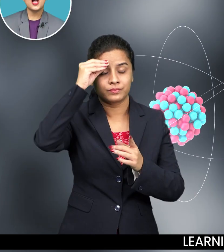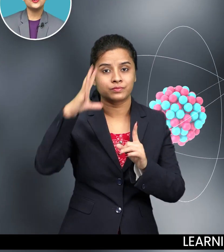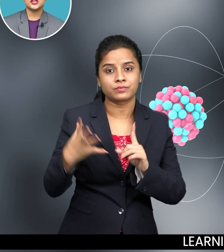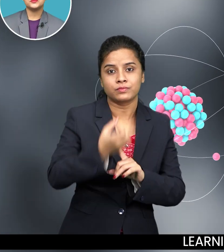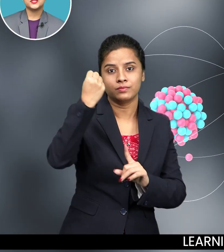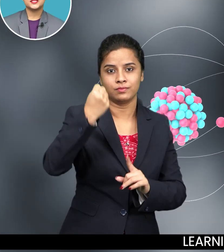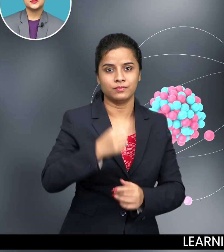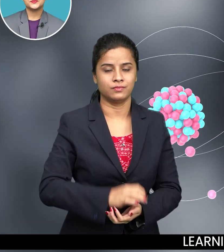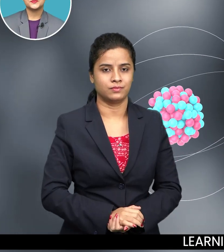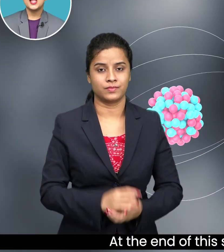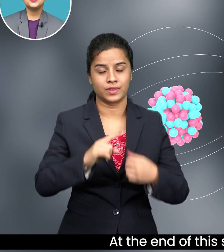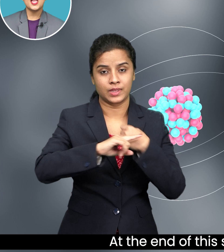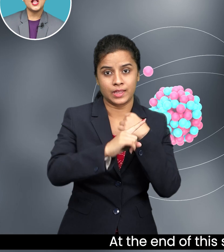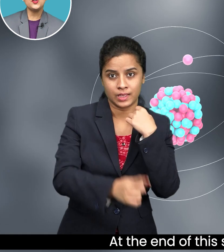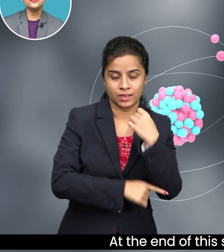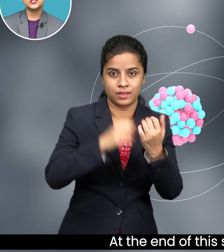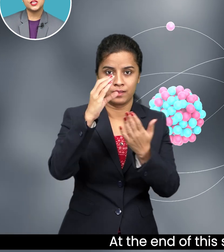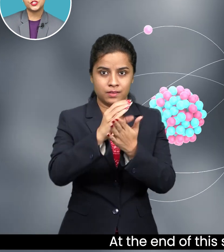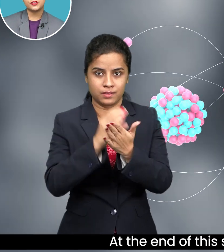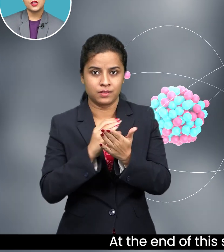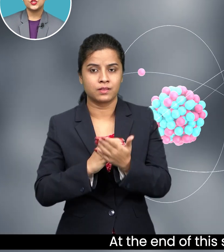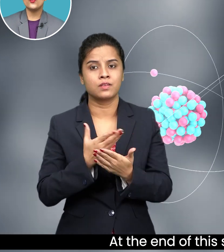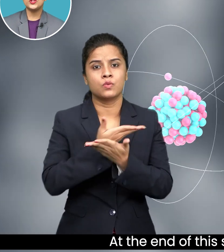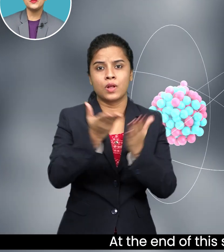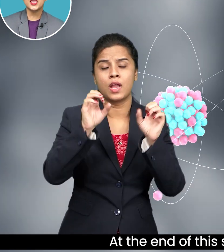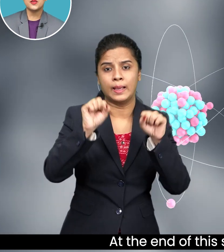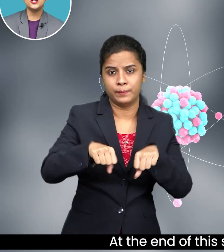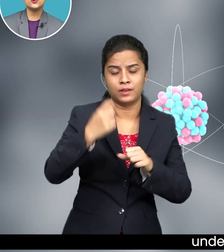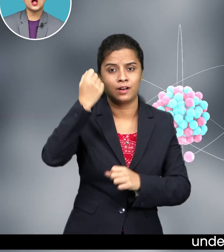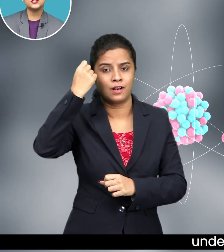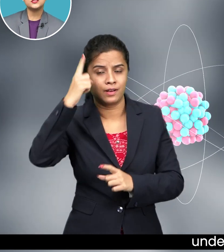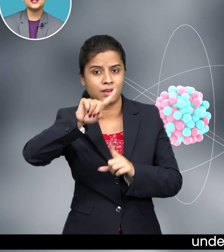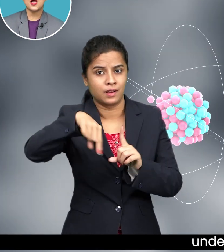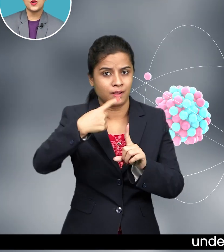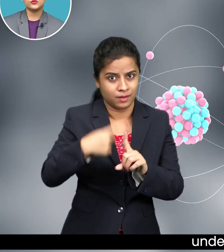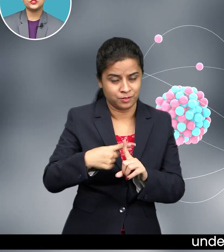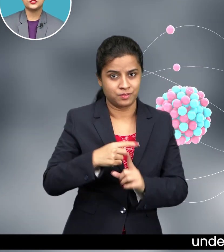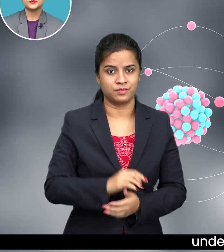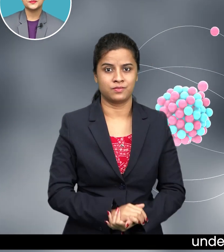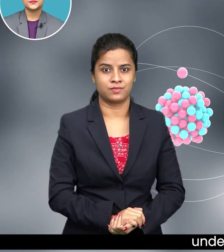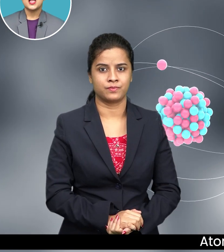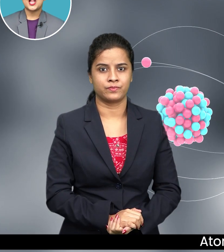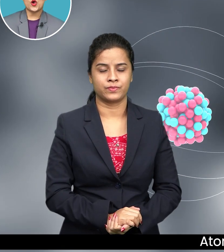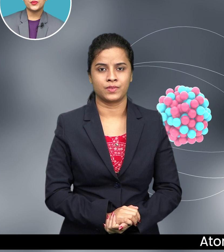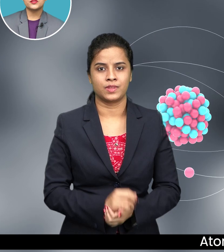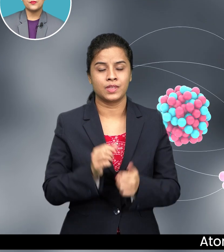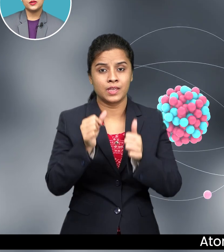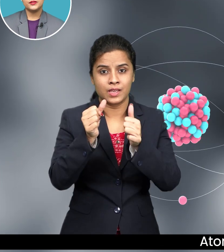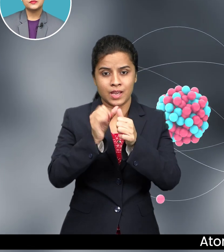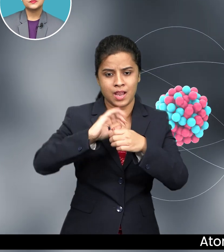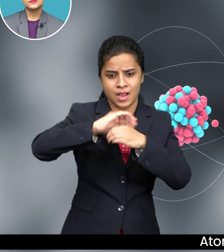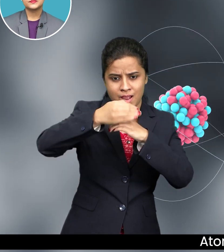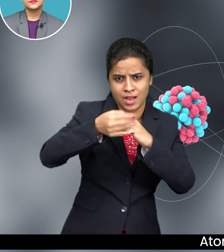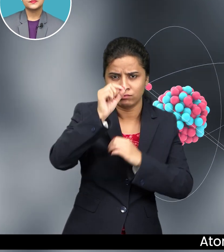Learning outcomes. At the end of this session, you will be able to understand about atomic